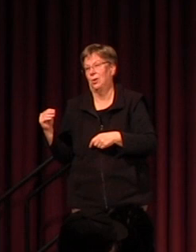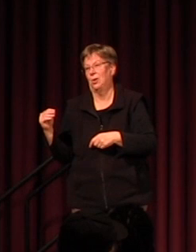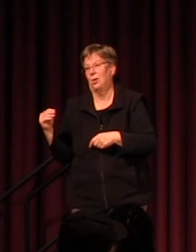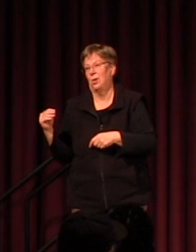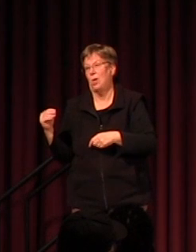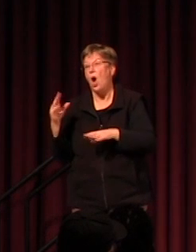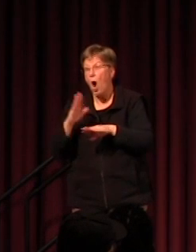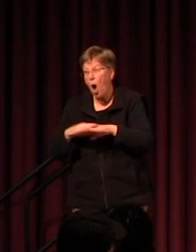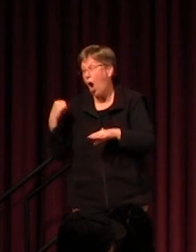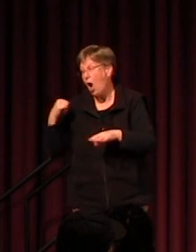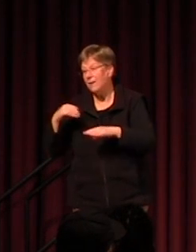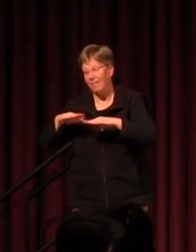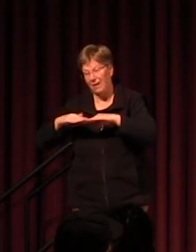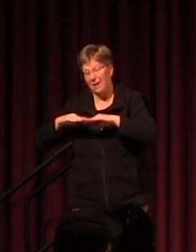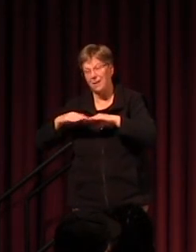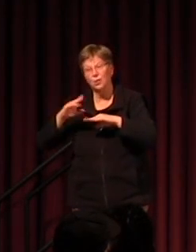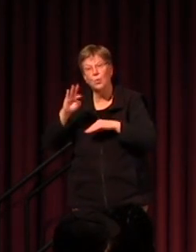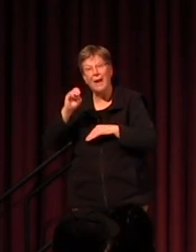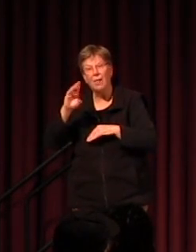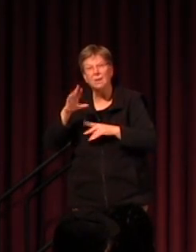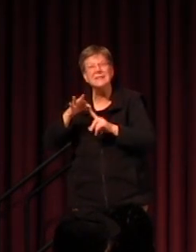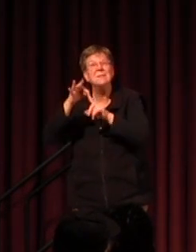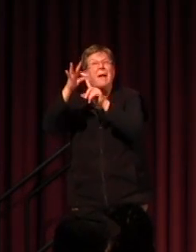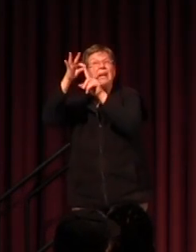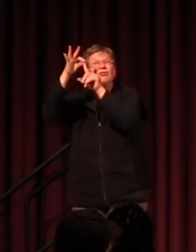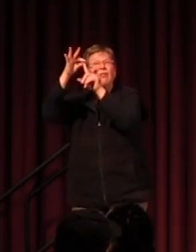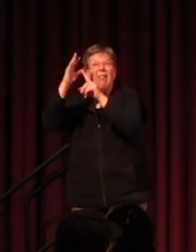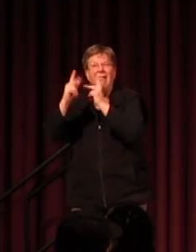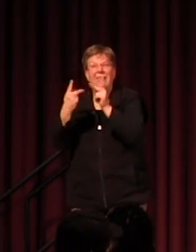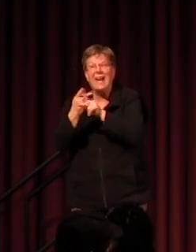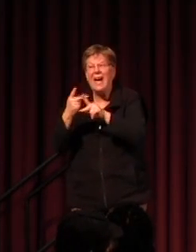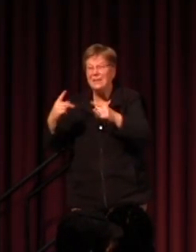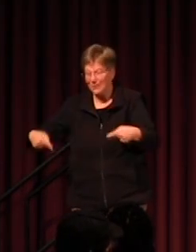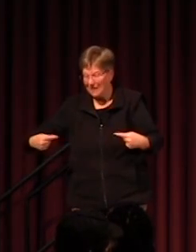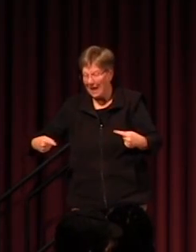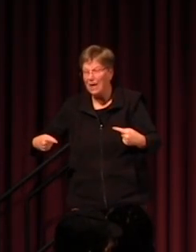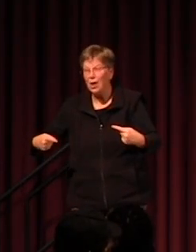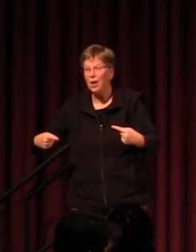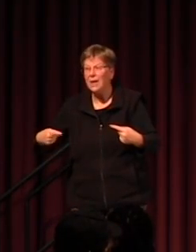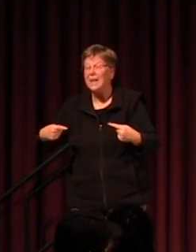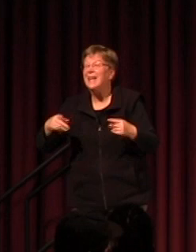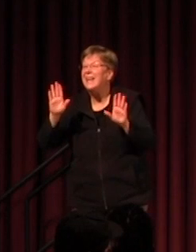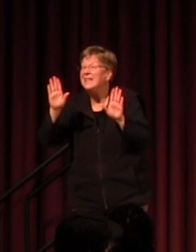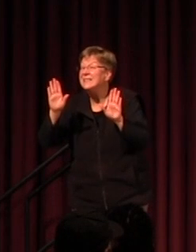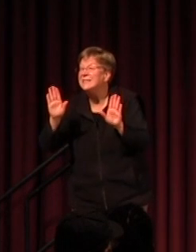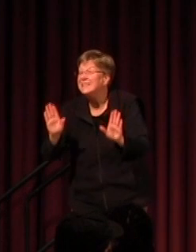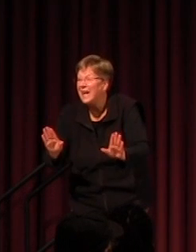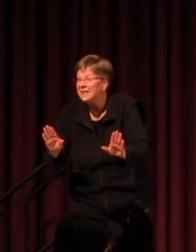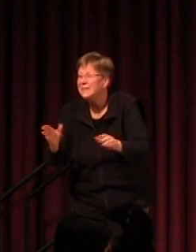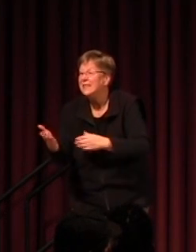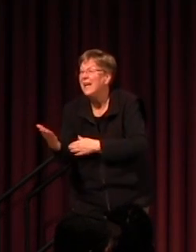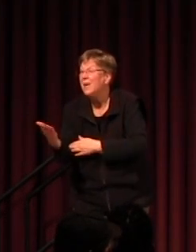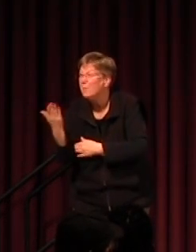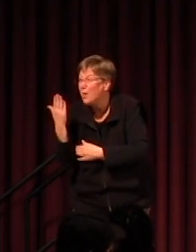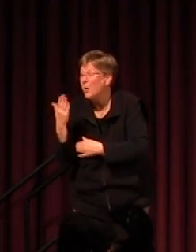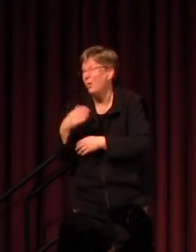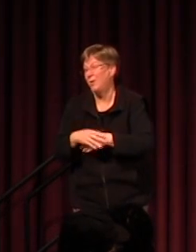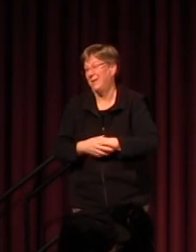on the trailer. It's like a super special tire. It's Sunday morning.